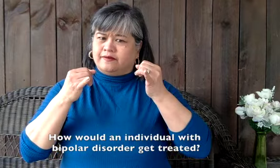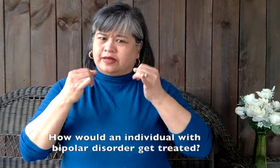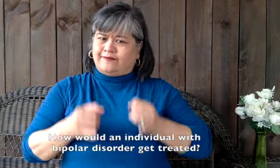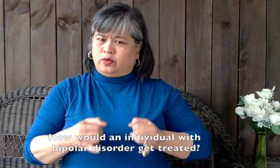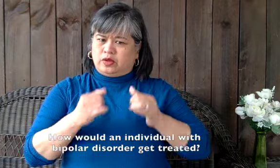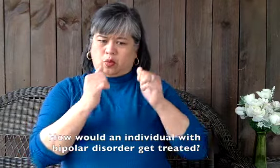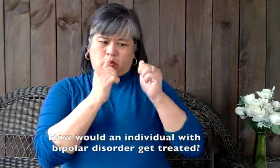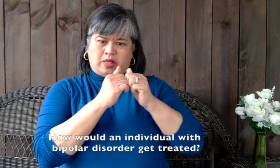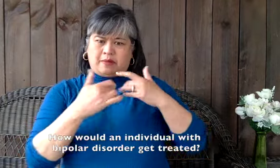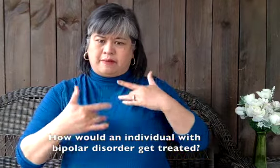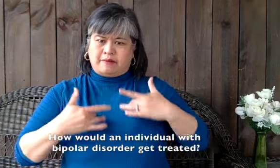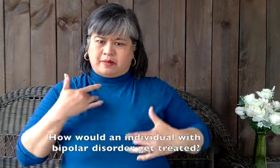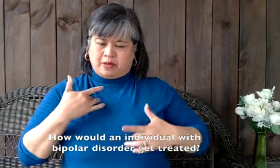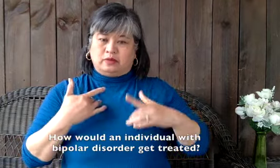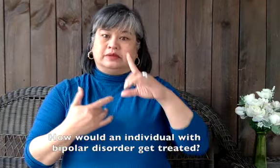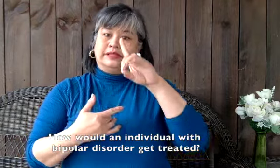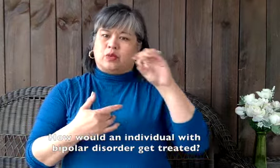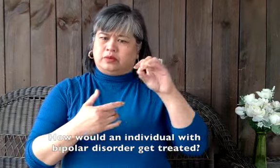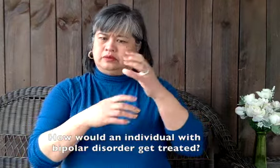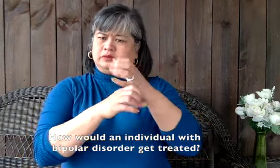How would an individual with bipolar disorder get treated?